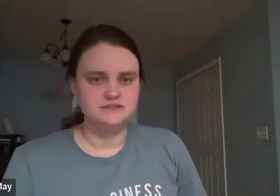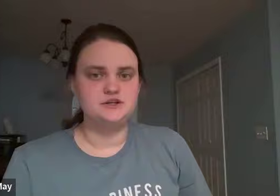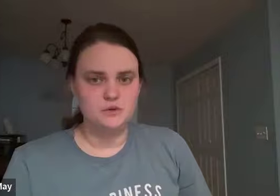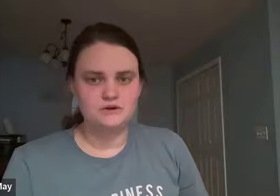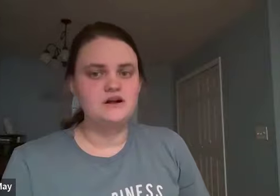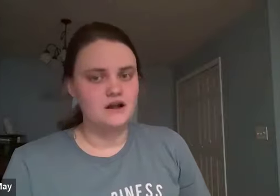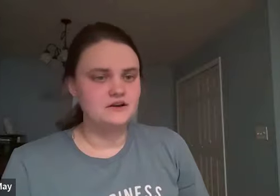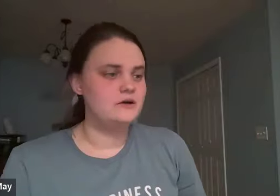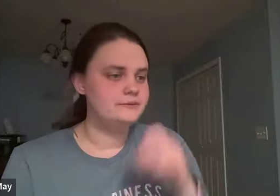So corn dog, hot dog.